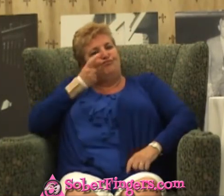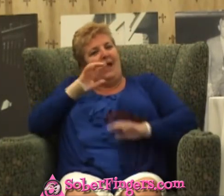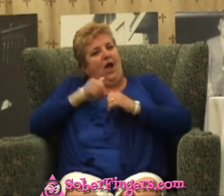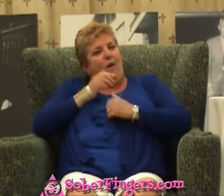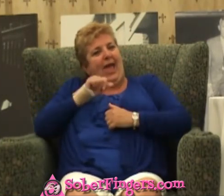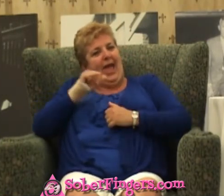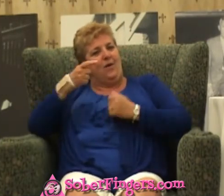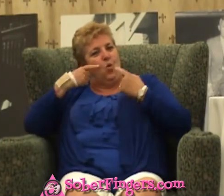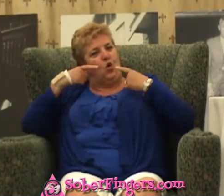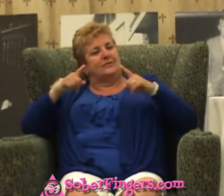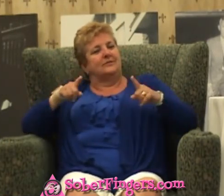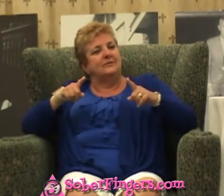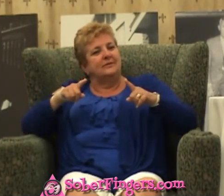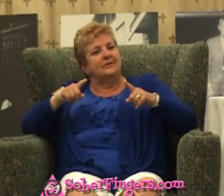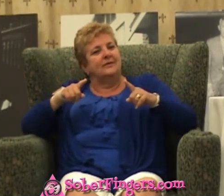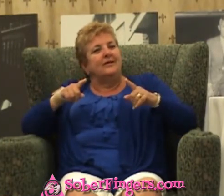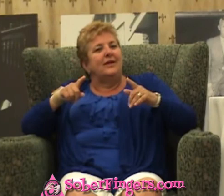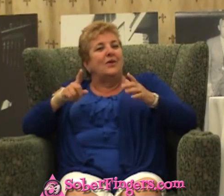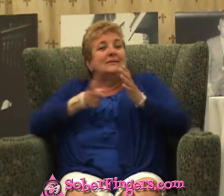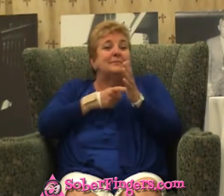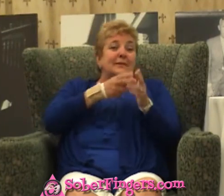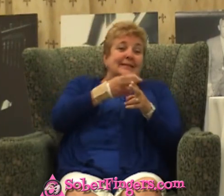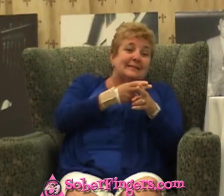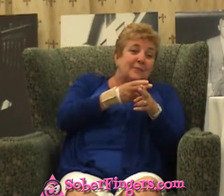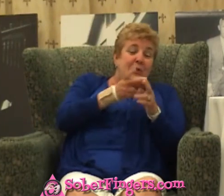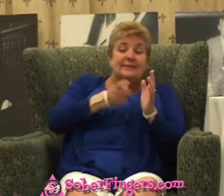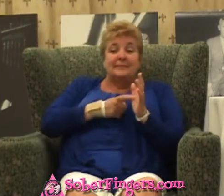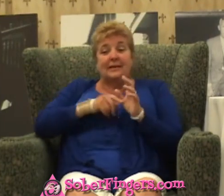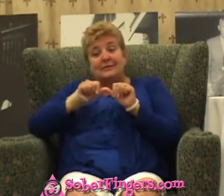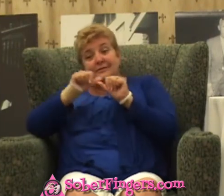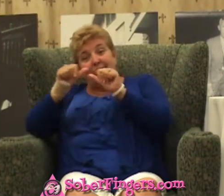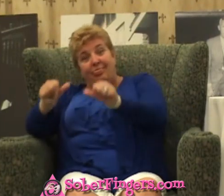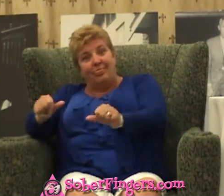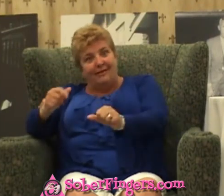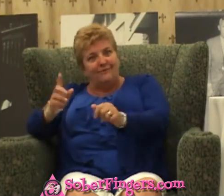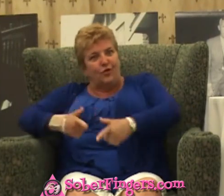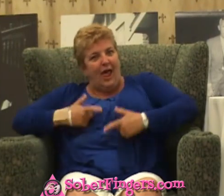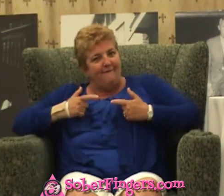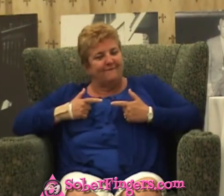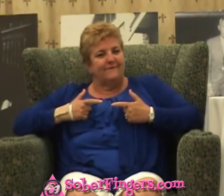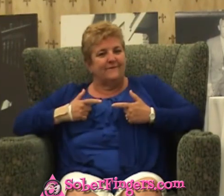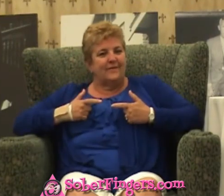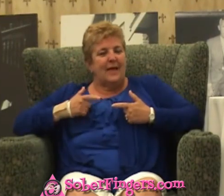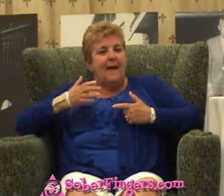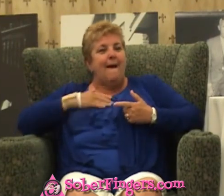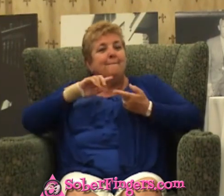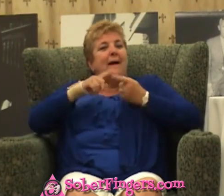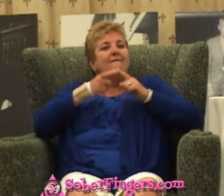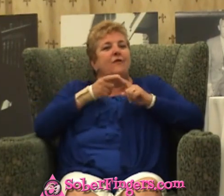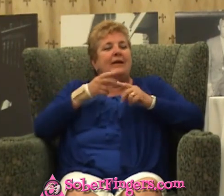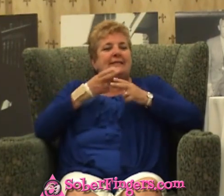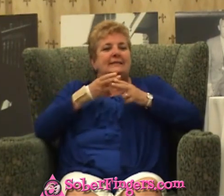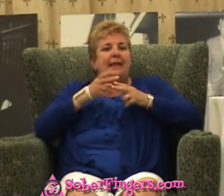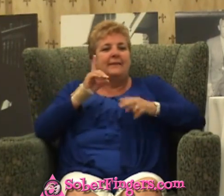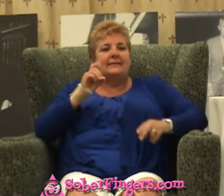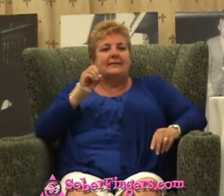temporary, sometimes they last a lifetime. But my friend Don N., who's in my home group, not the baseball